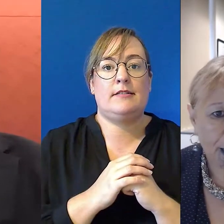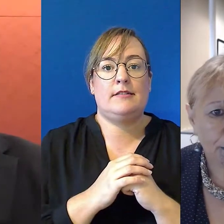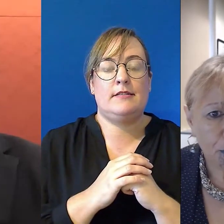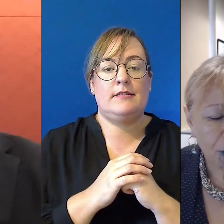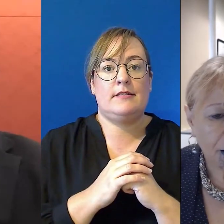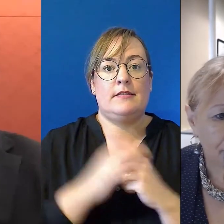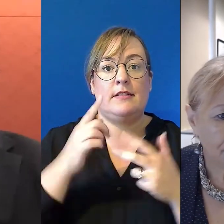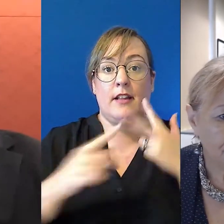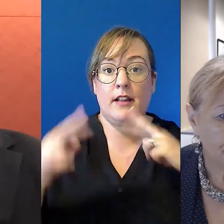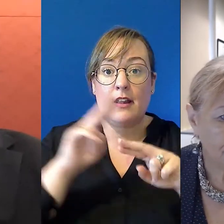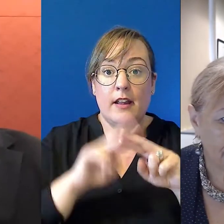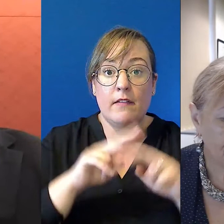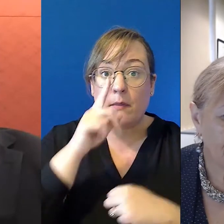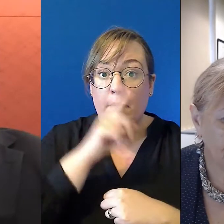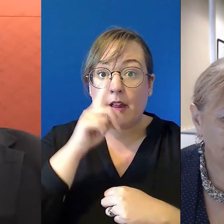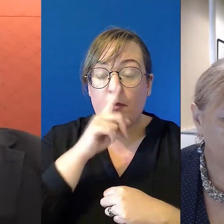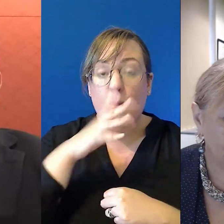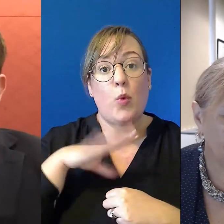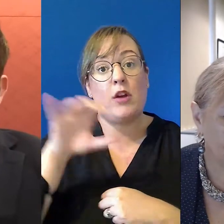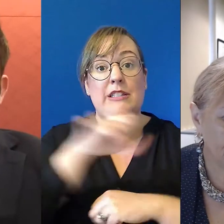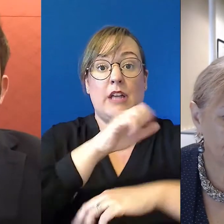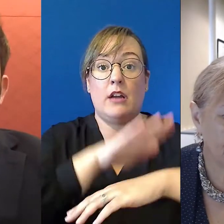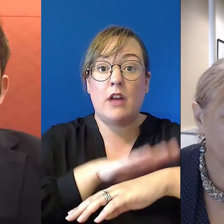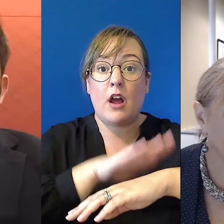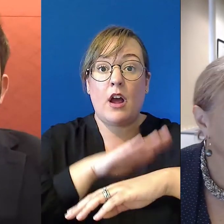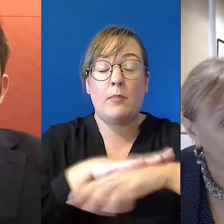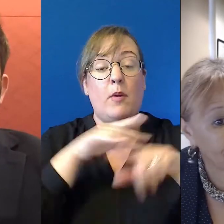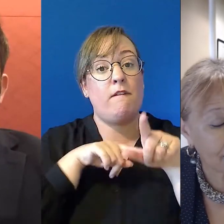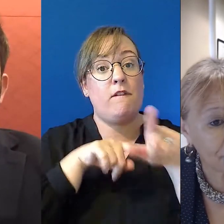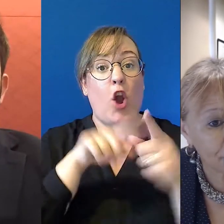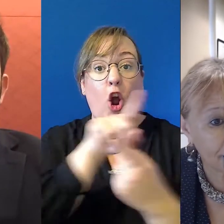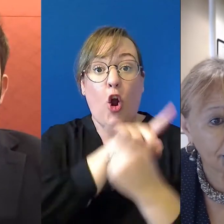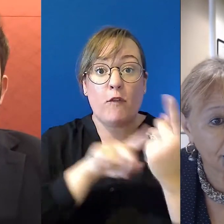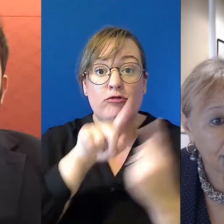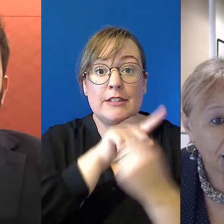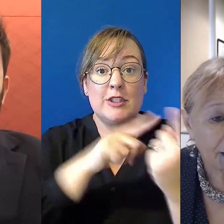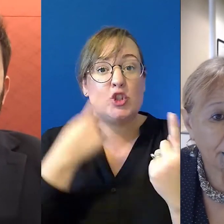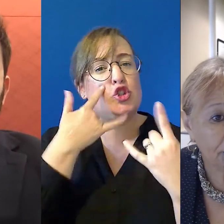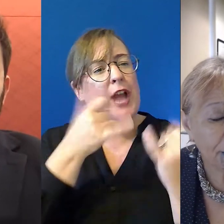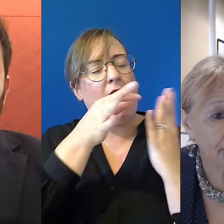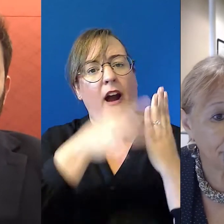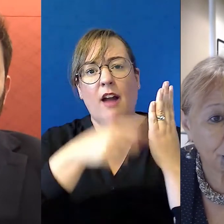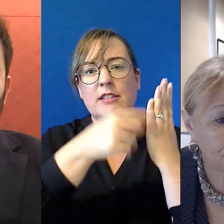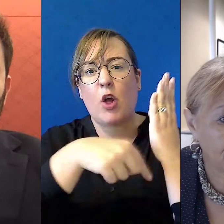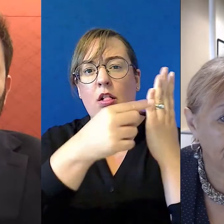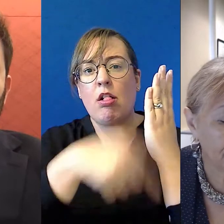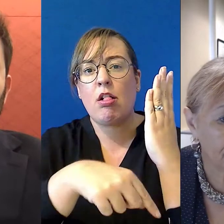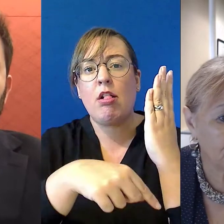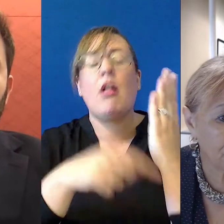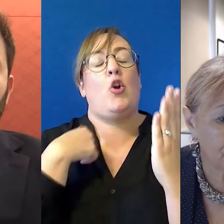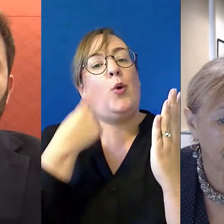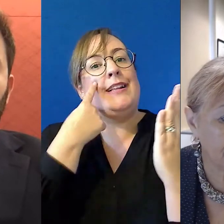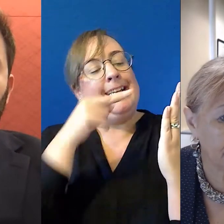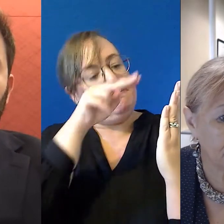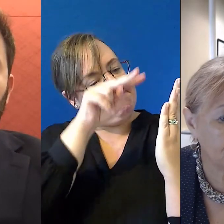if people would like to take time following the conference to have a look at some of those articles, they provide some very good guidance on